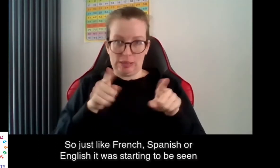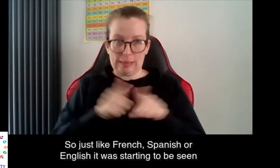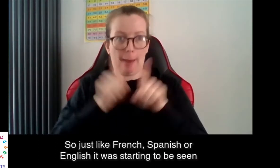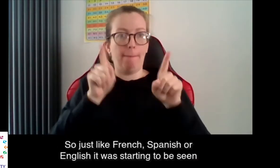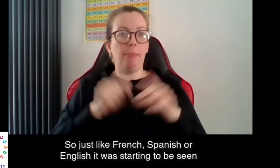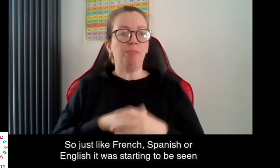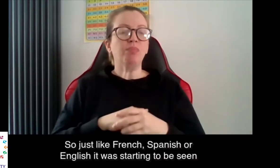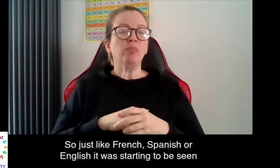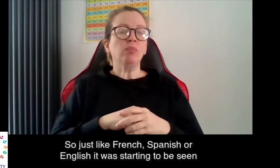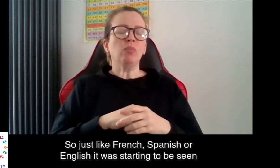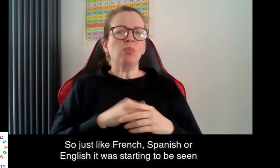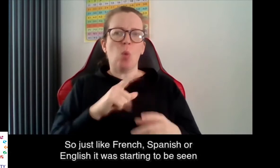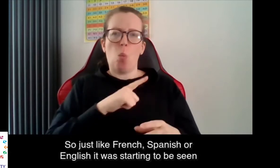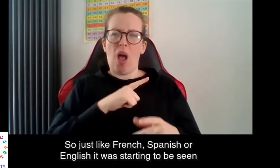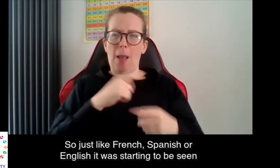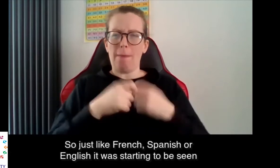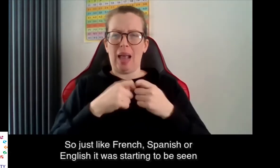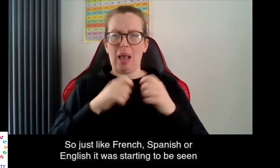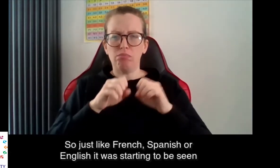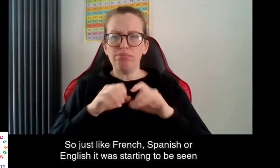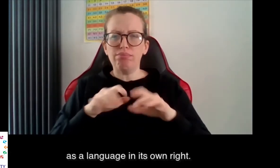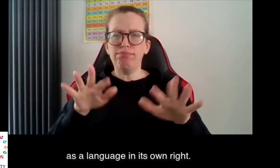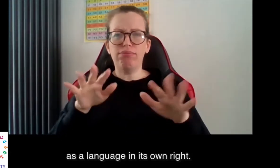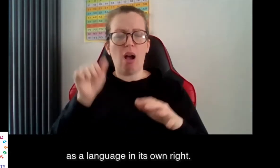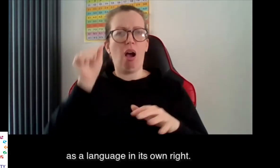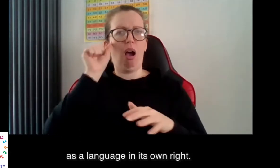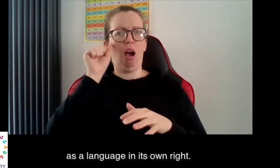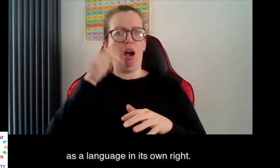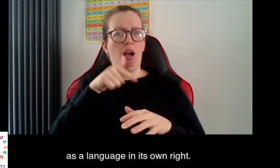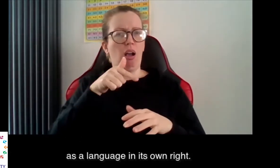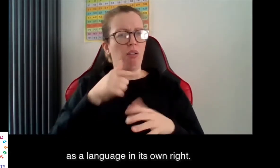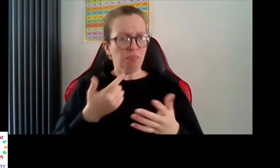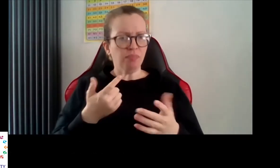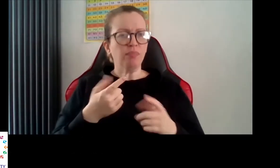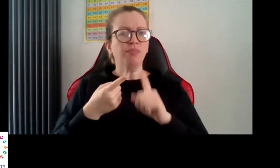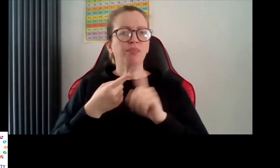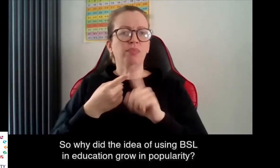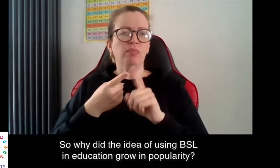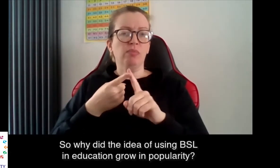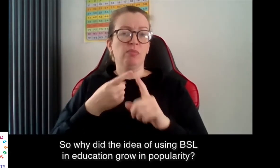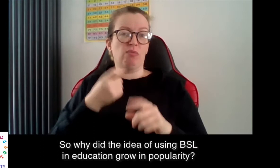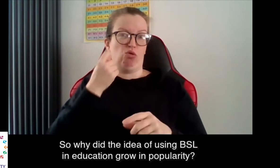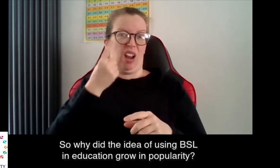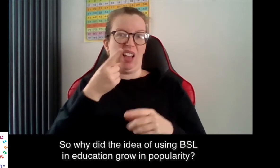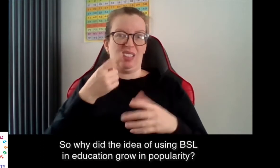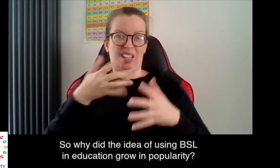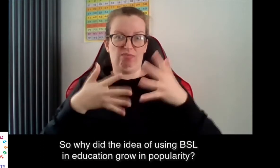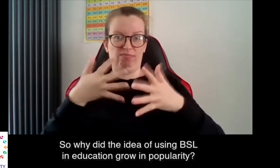French, Spanish or English, it was starting to be seen as a language in its own right. So, why did the idea of